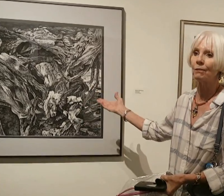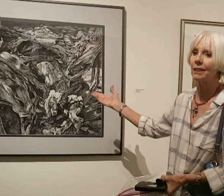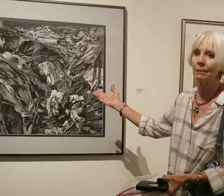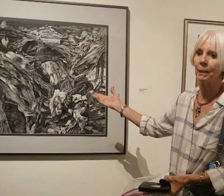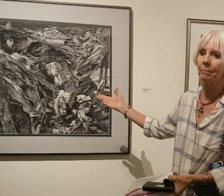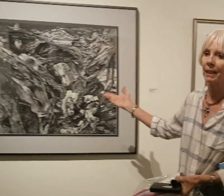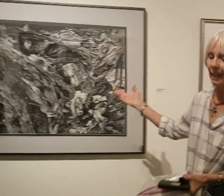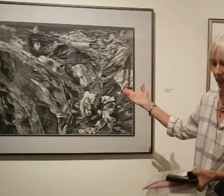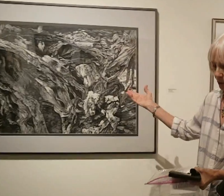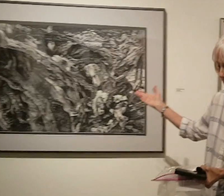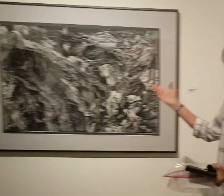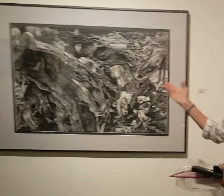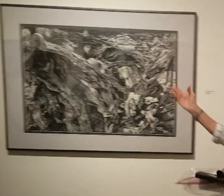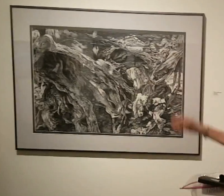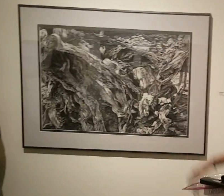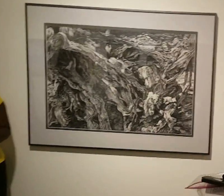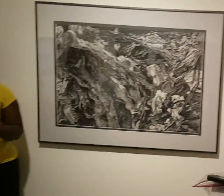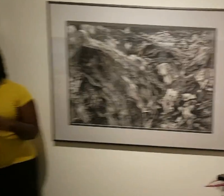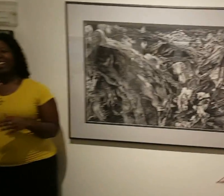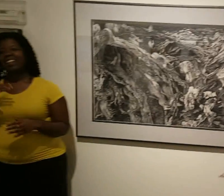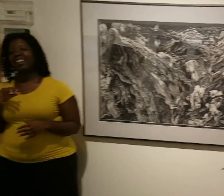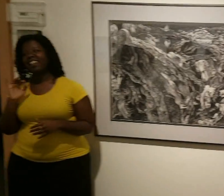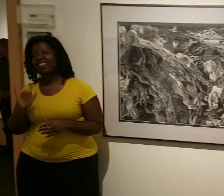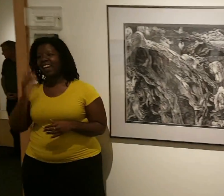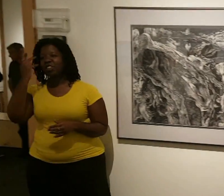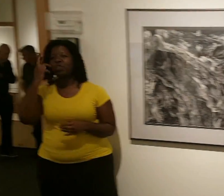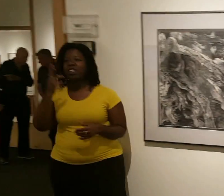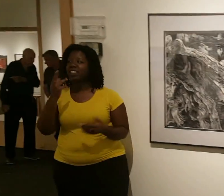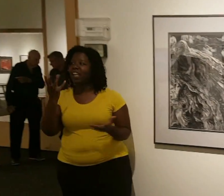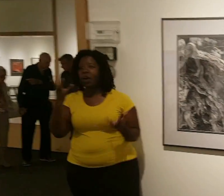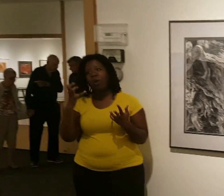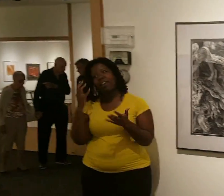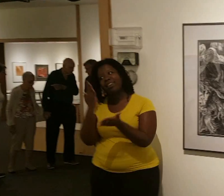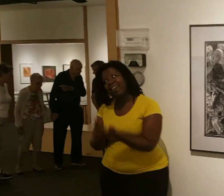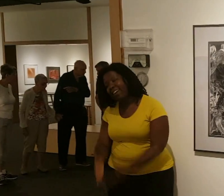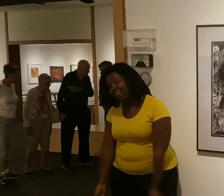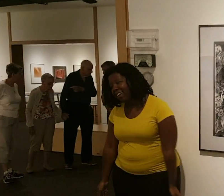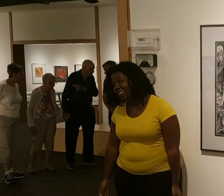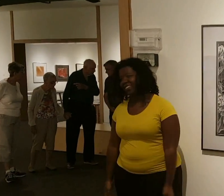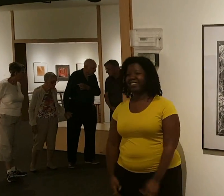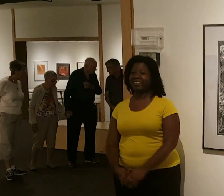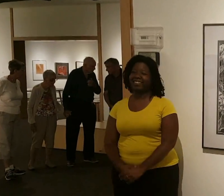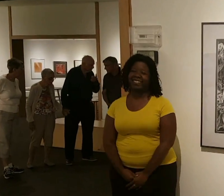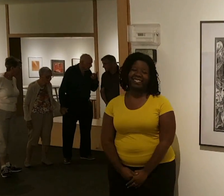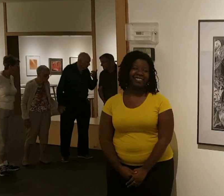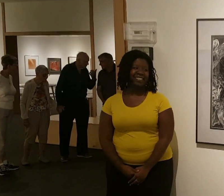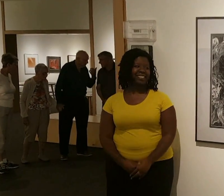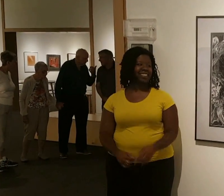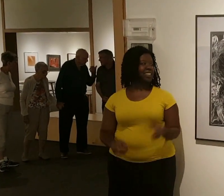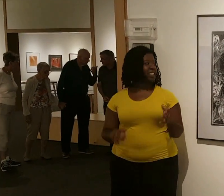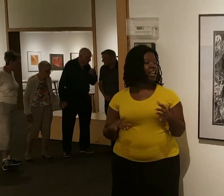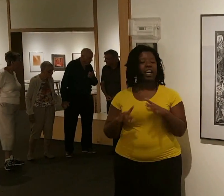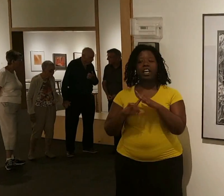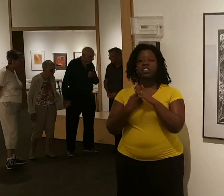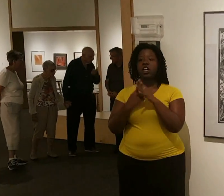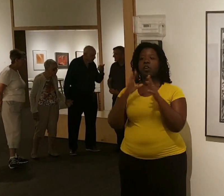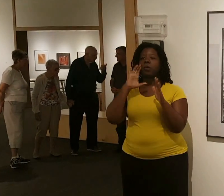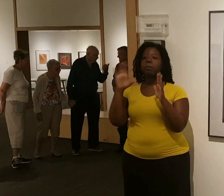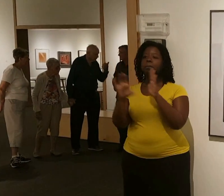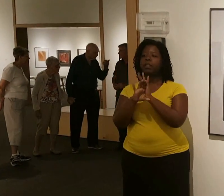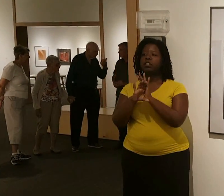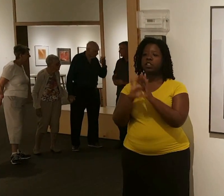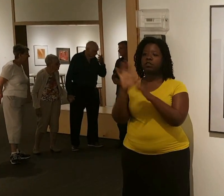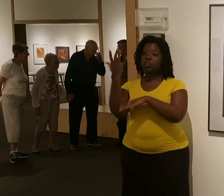one. you do. This was my excuse for this being my last one. But anyway, I started with a photograph of an